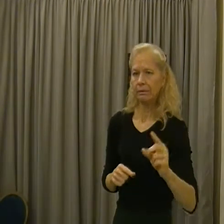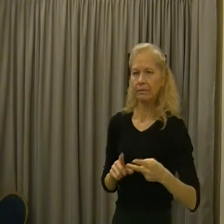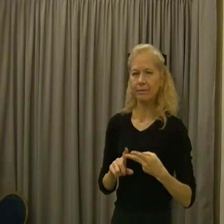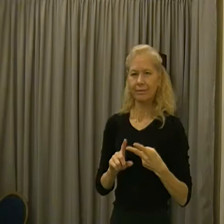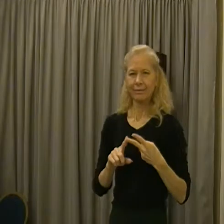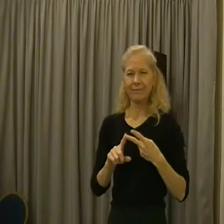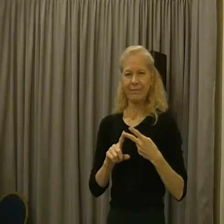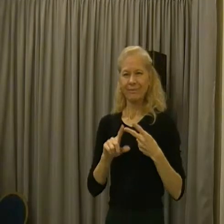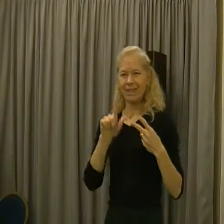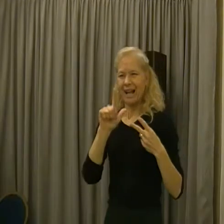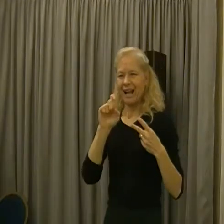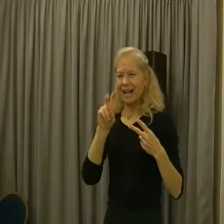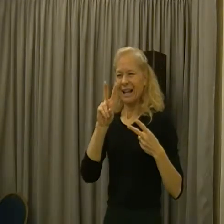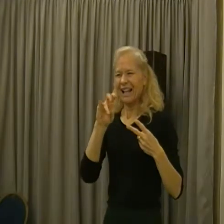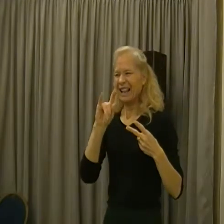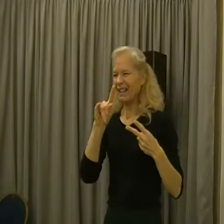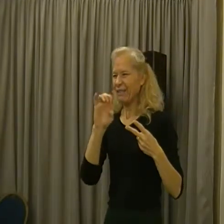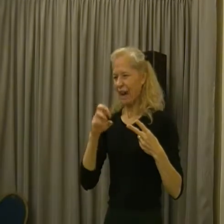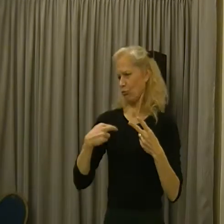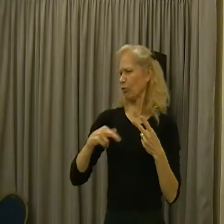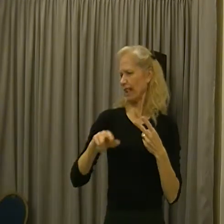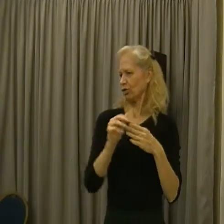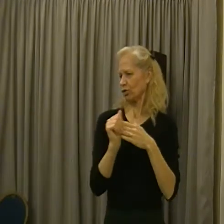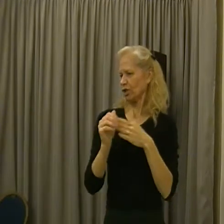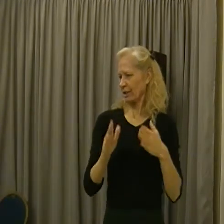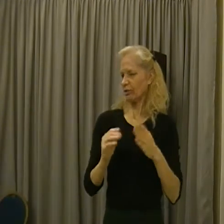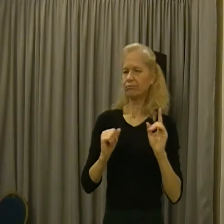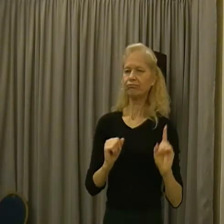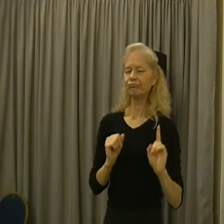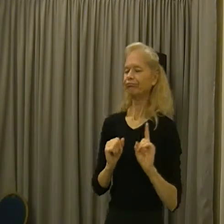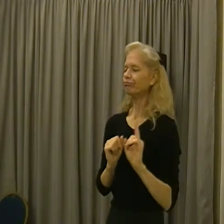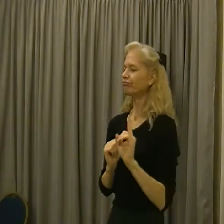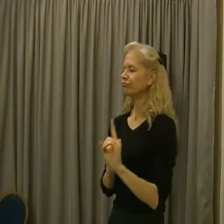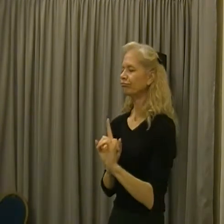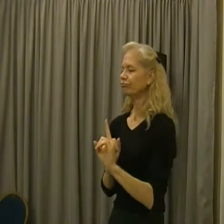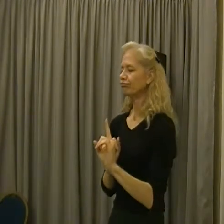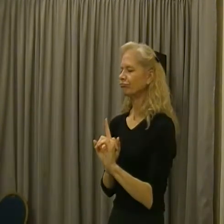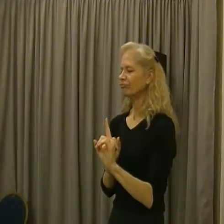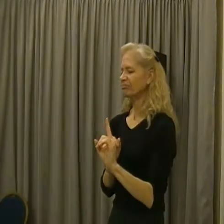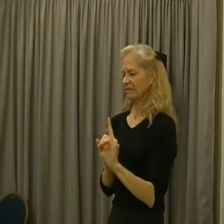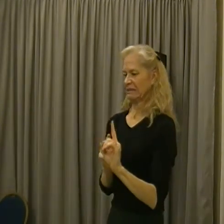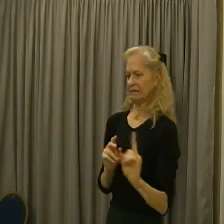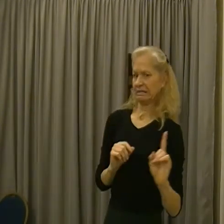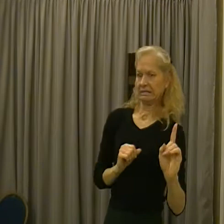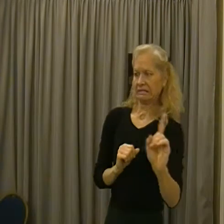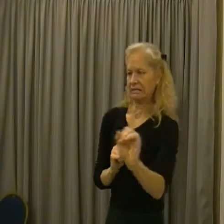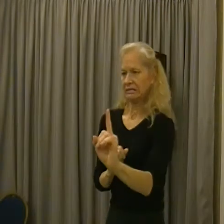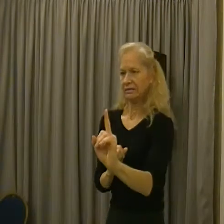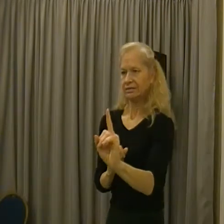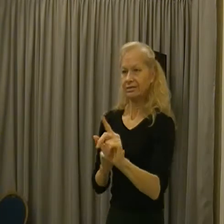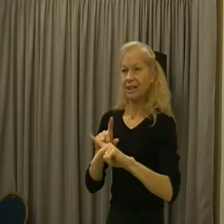it? That's true riches. That's the way God is. That loving kindness. In a